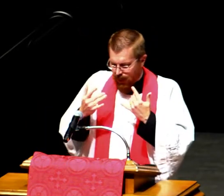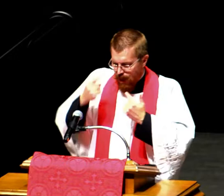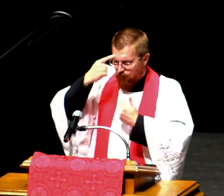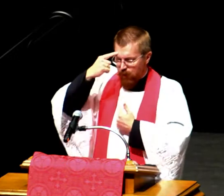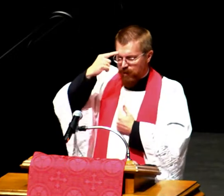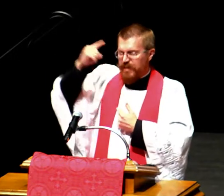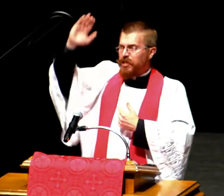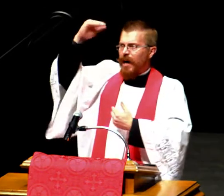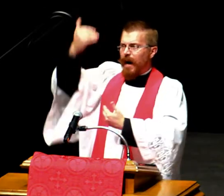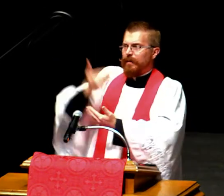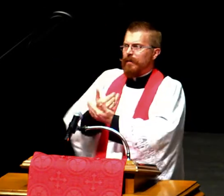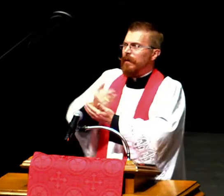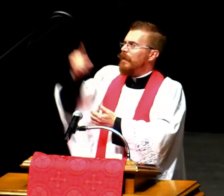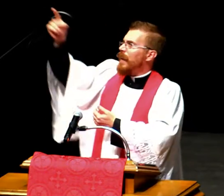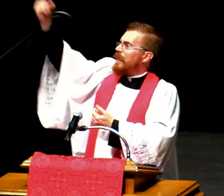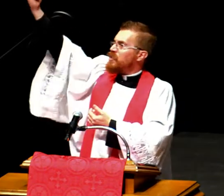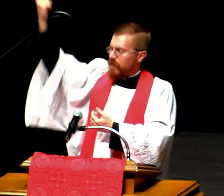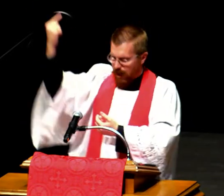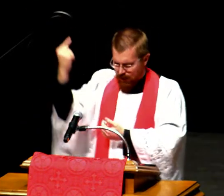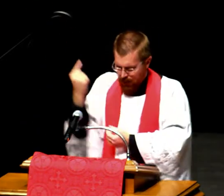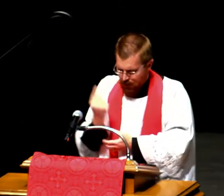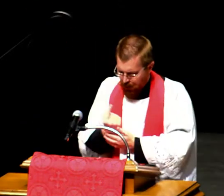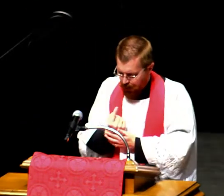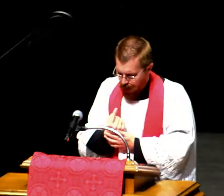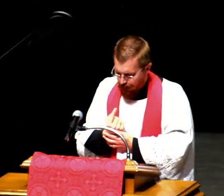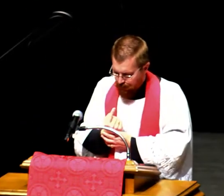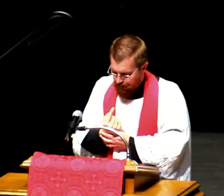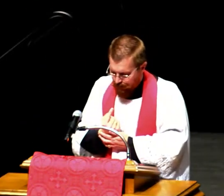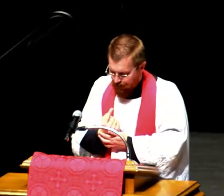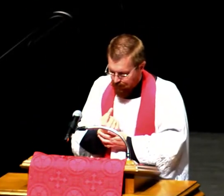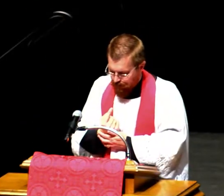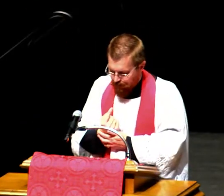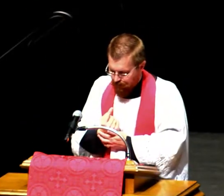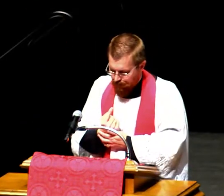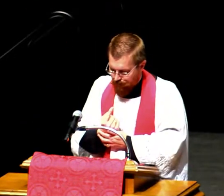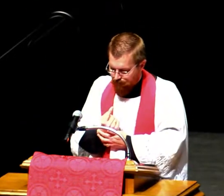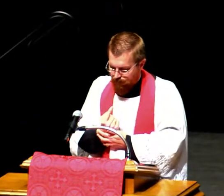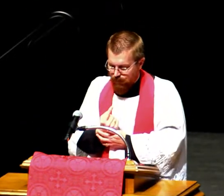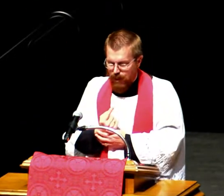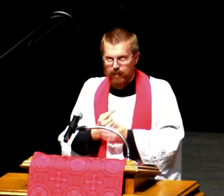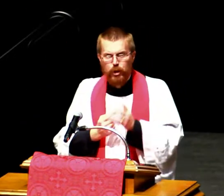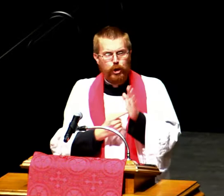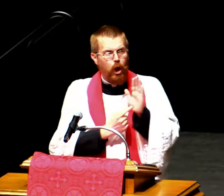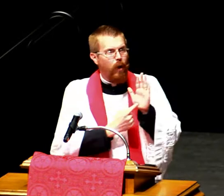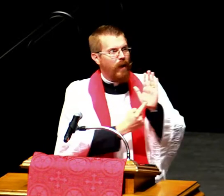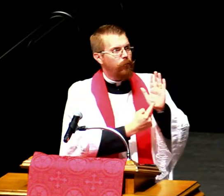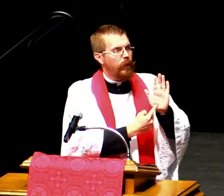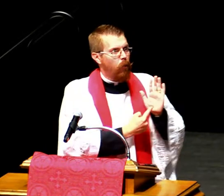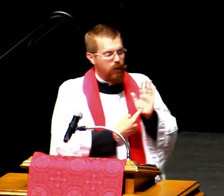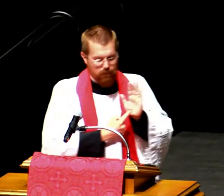for the son, that son, to come and to show everyone